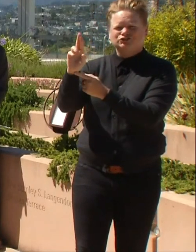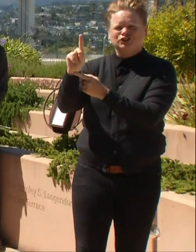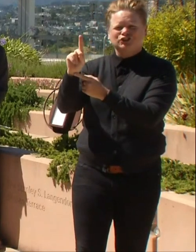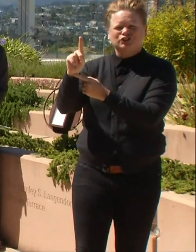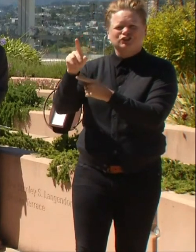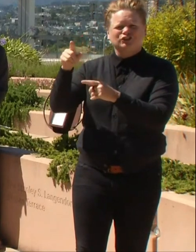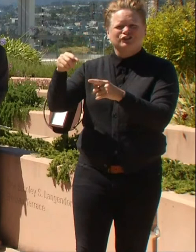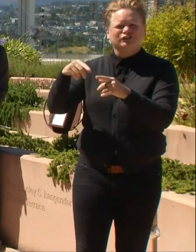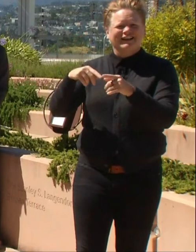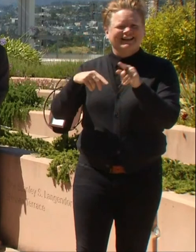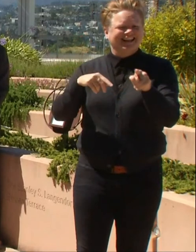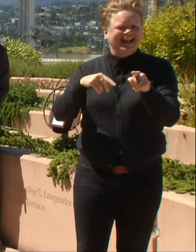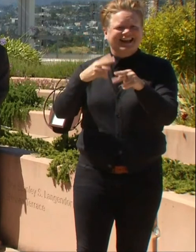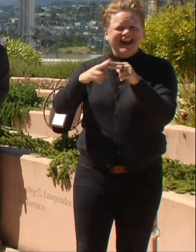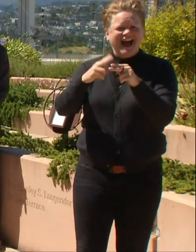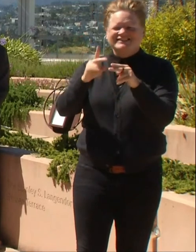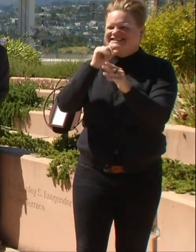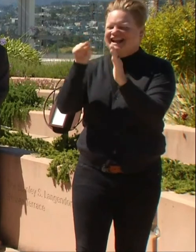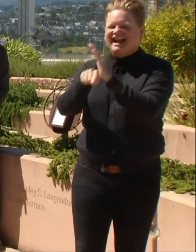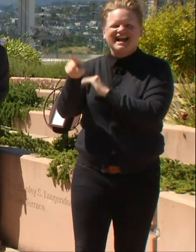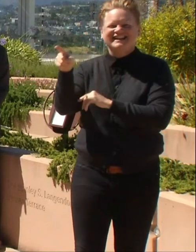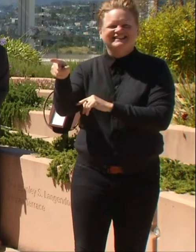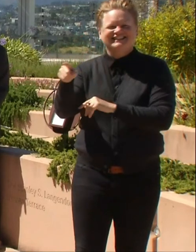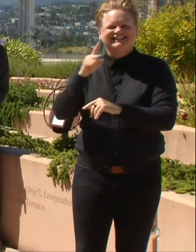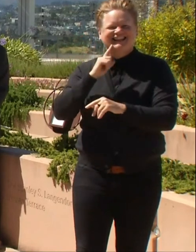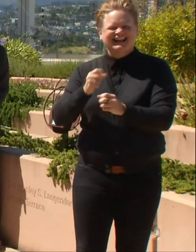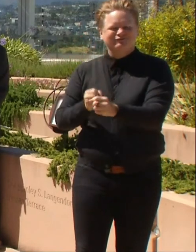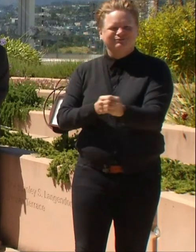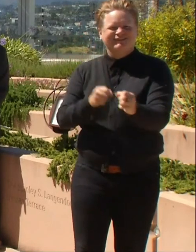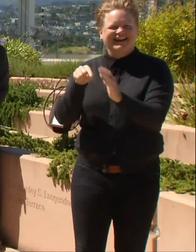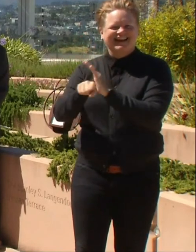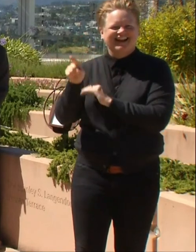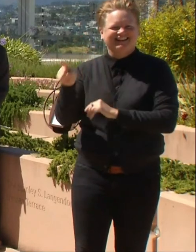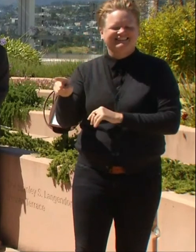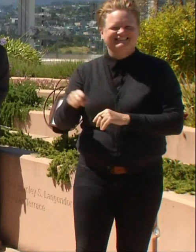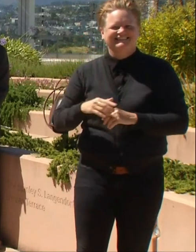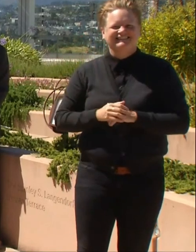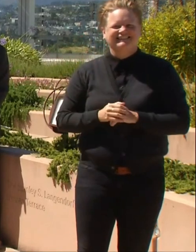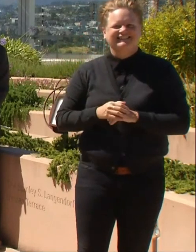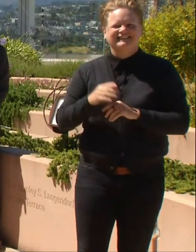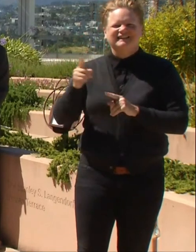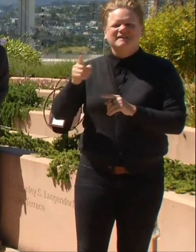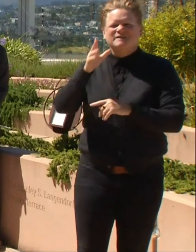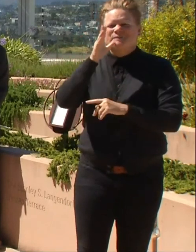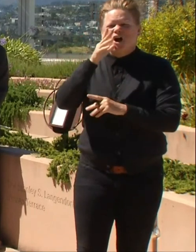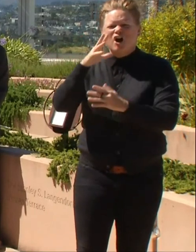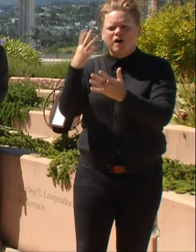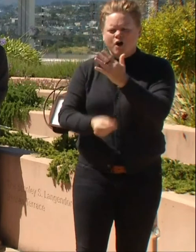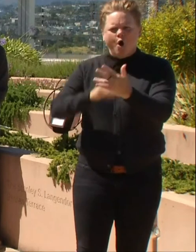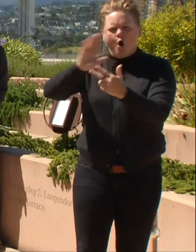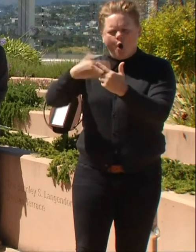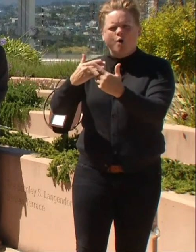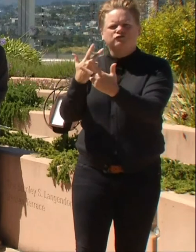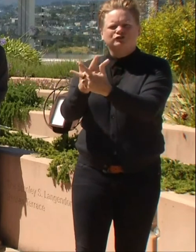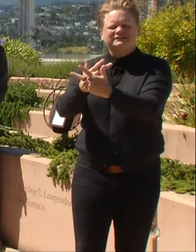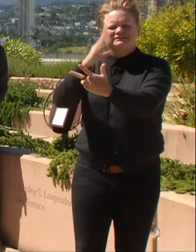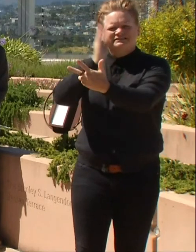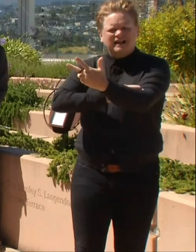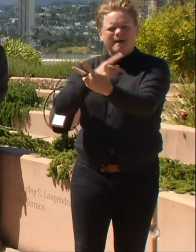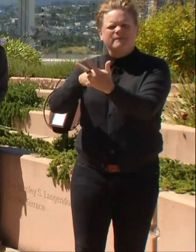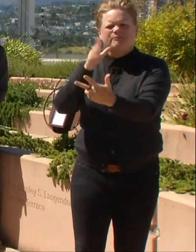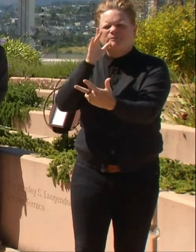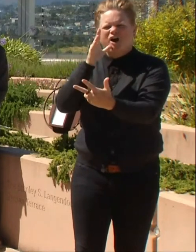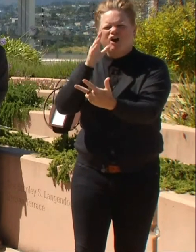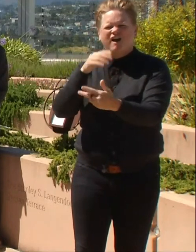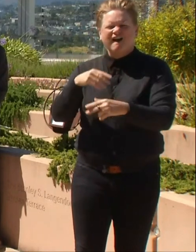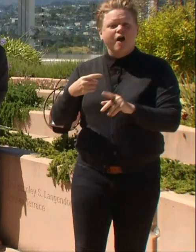Mother Maggie Lord Agnews, who lost all three of her sons 2 to 3 years apart in Bayview from an assault